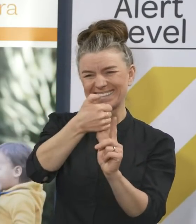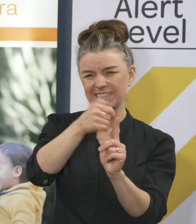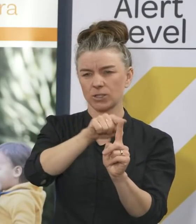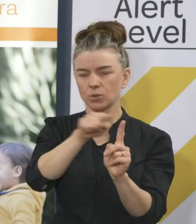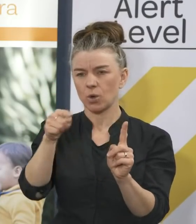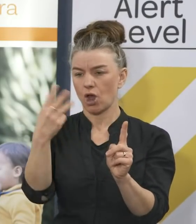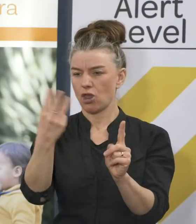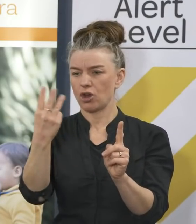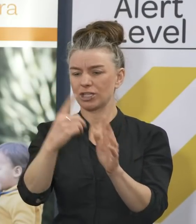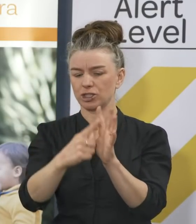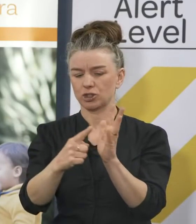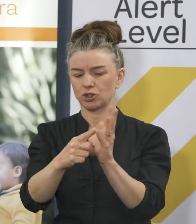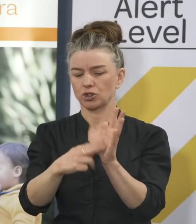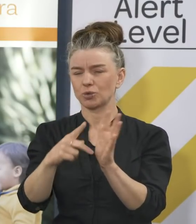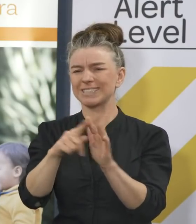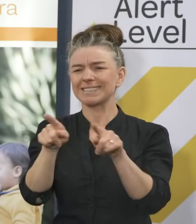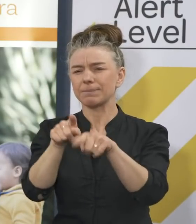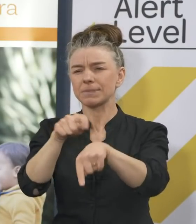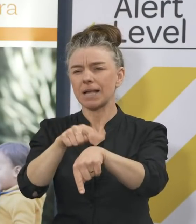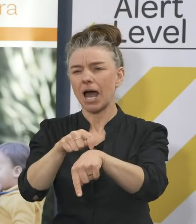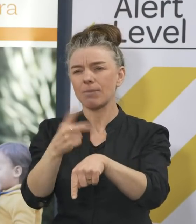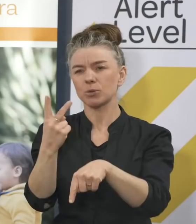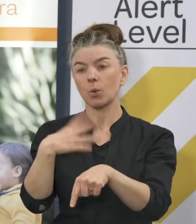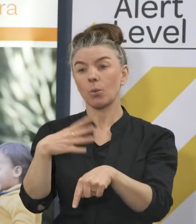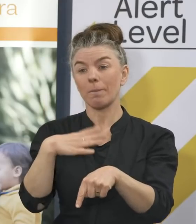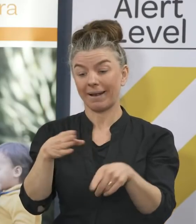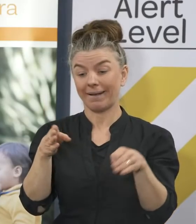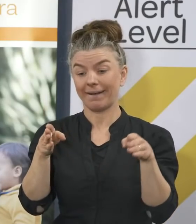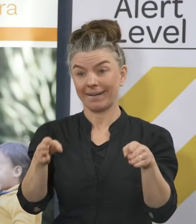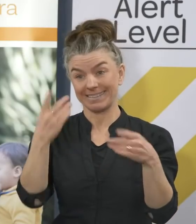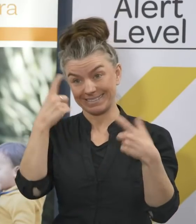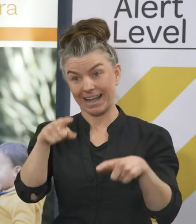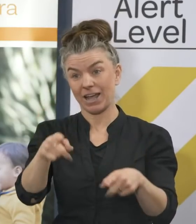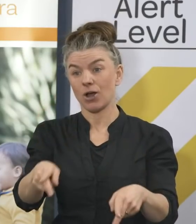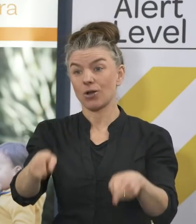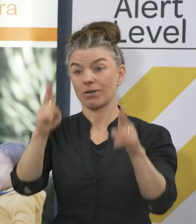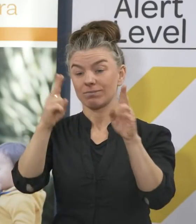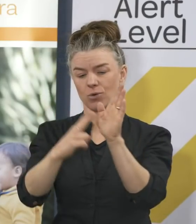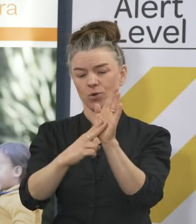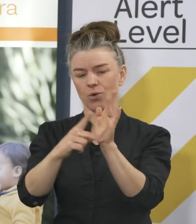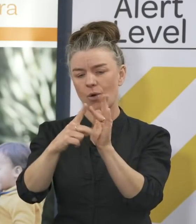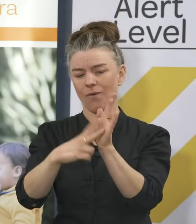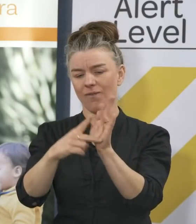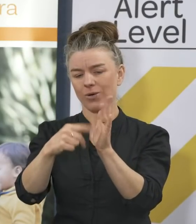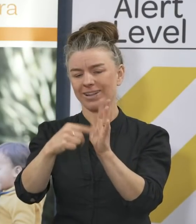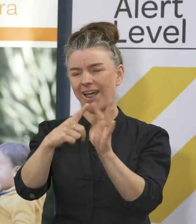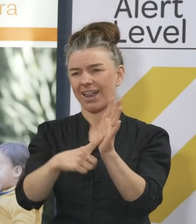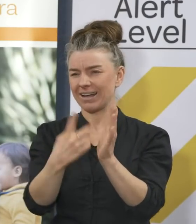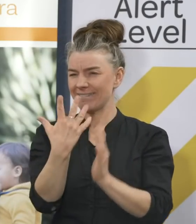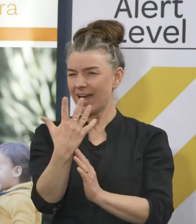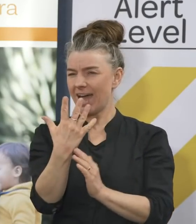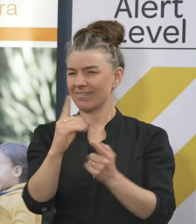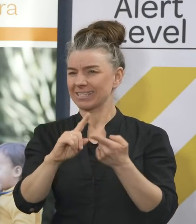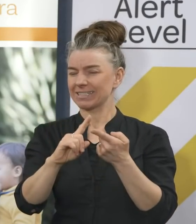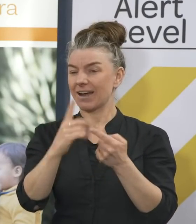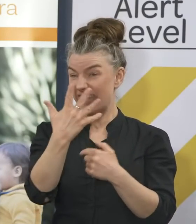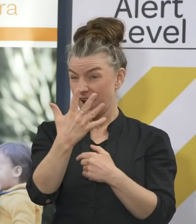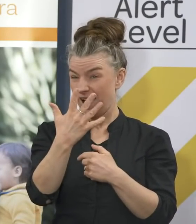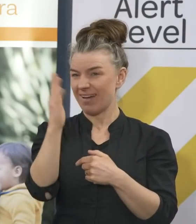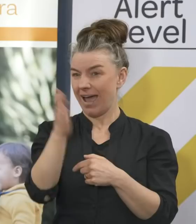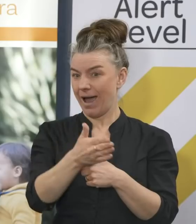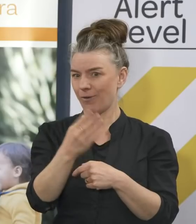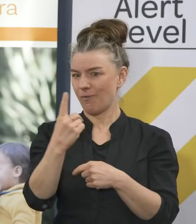the period that those 2 women were at the Novotel, there are 5 who are still outstanding of